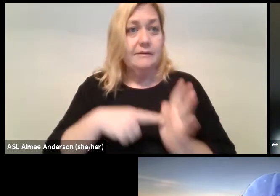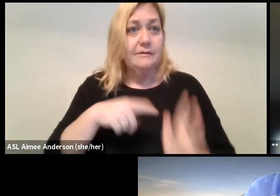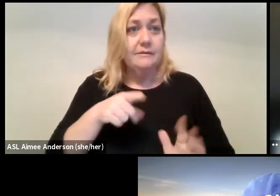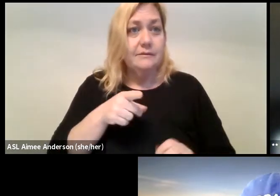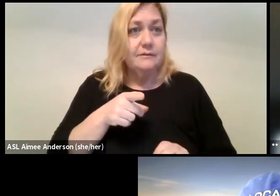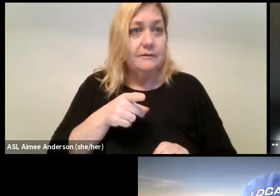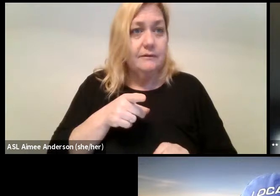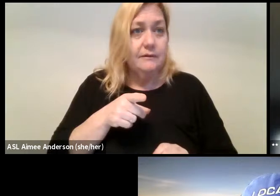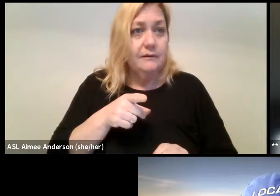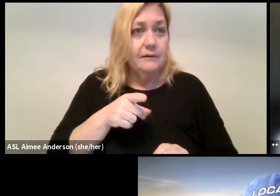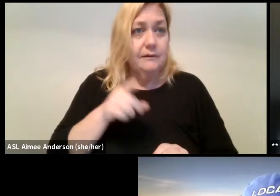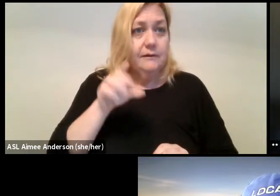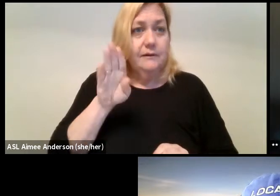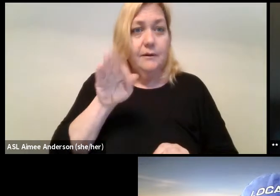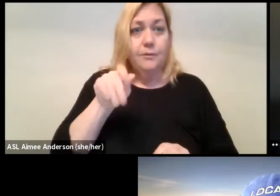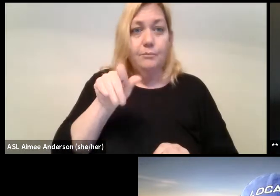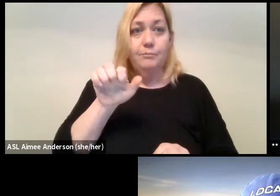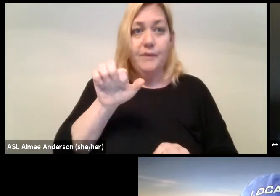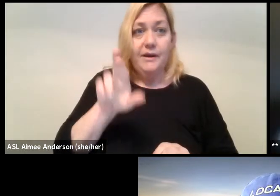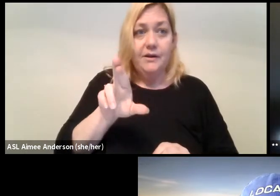I would like to file